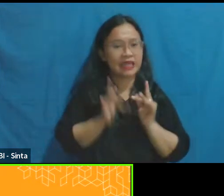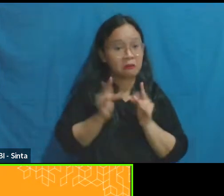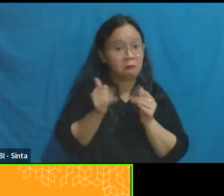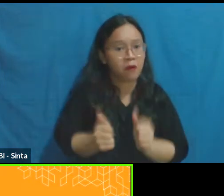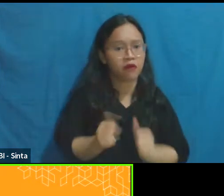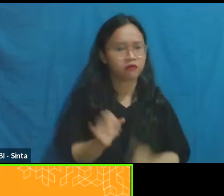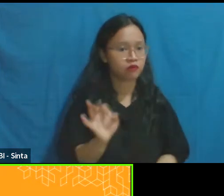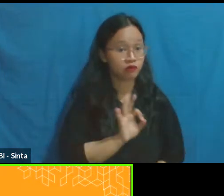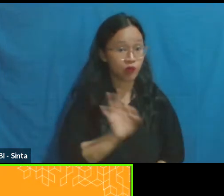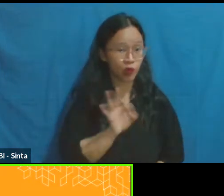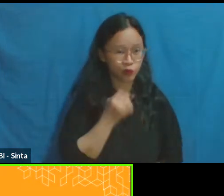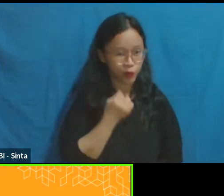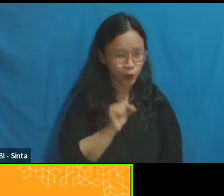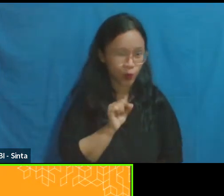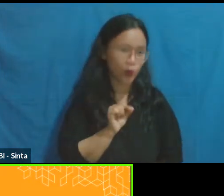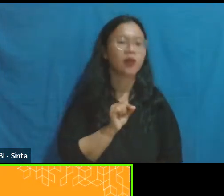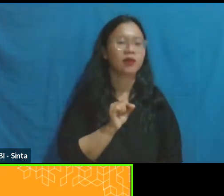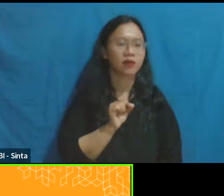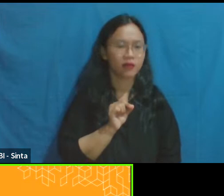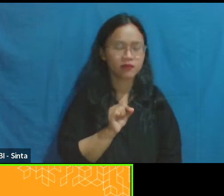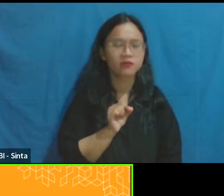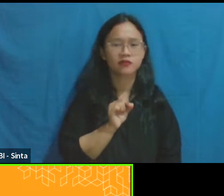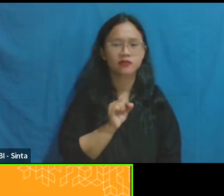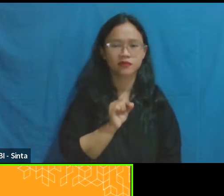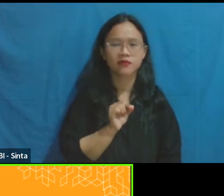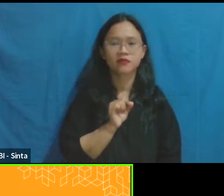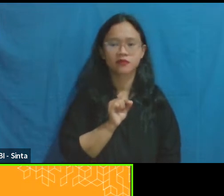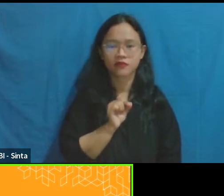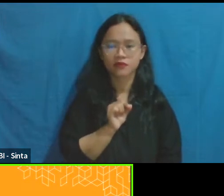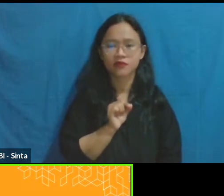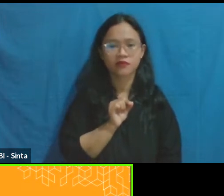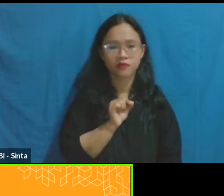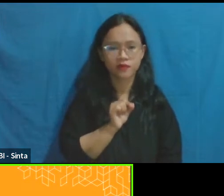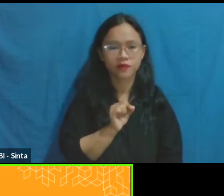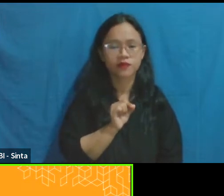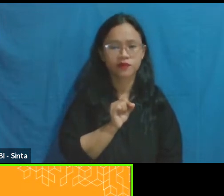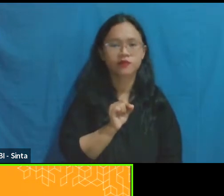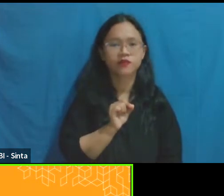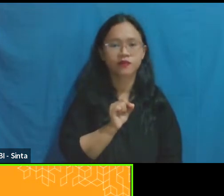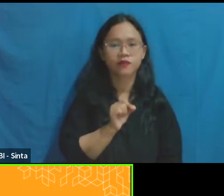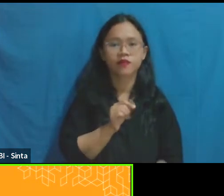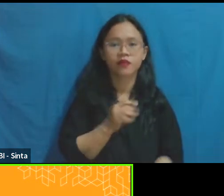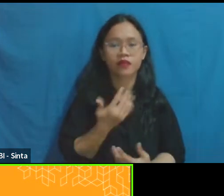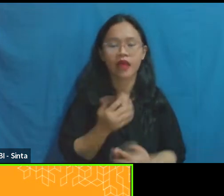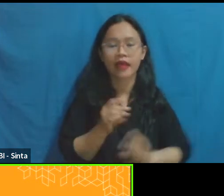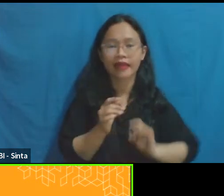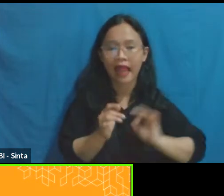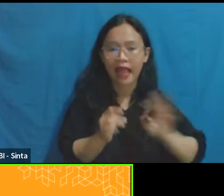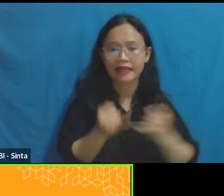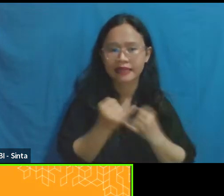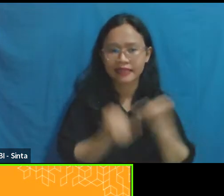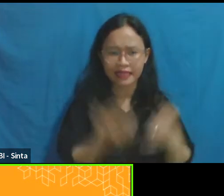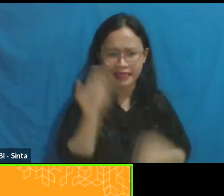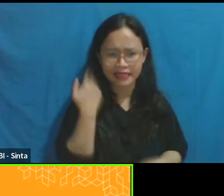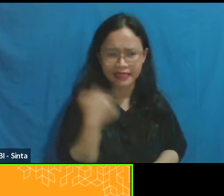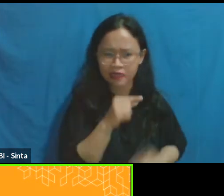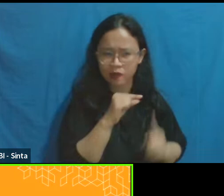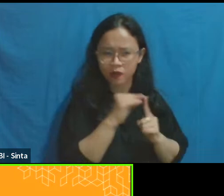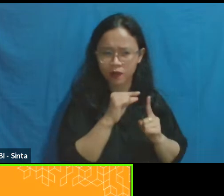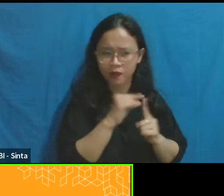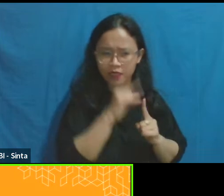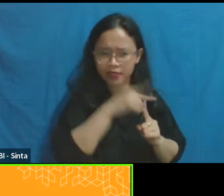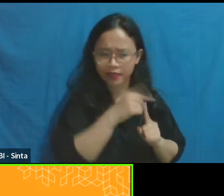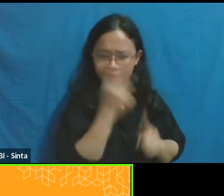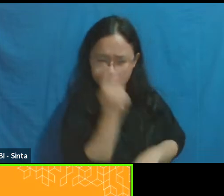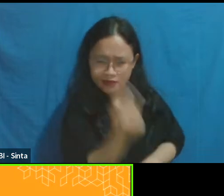impact. The last slide that you showed, uh, you know,